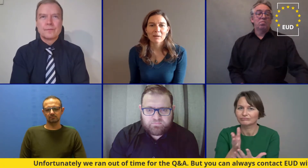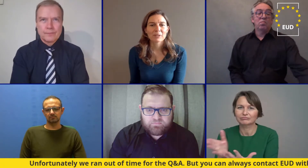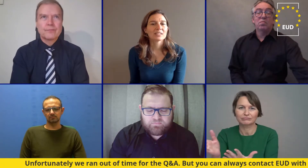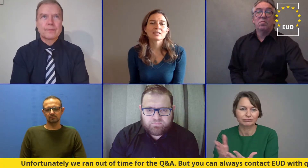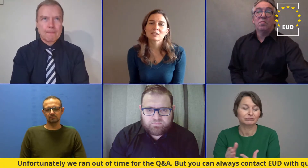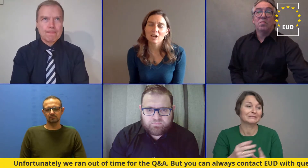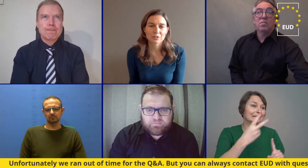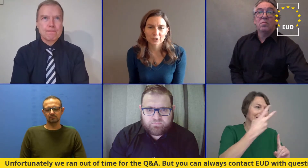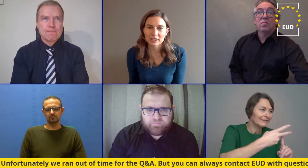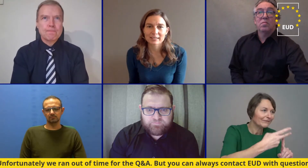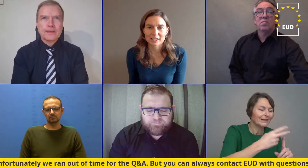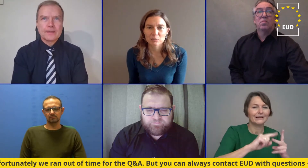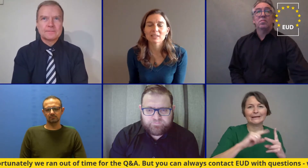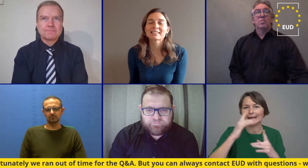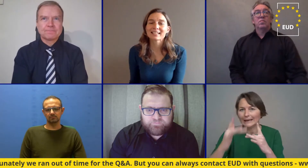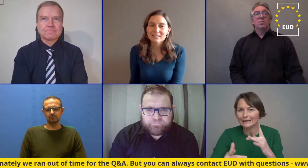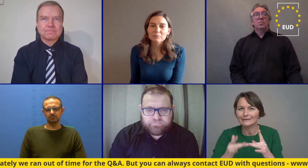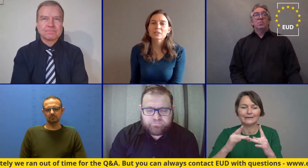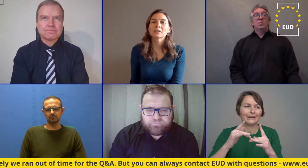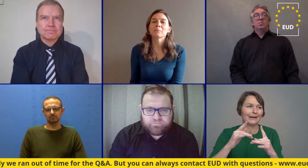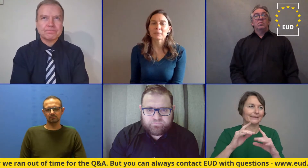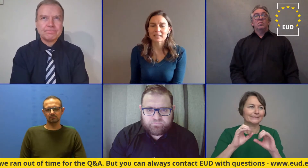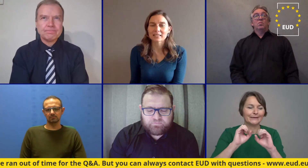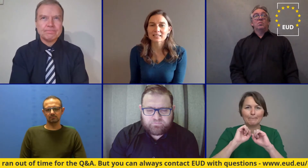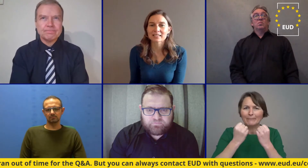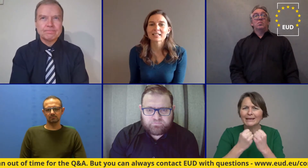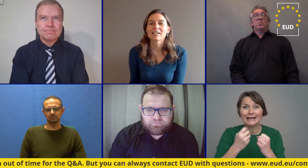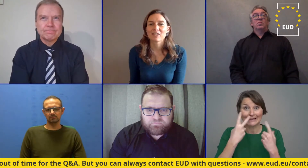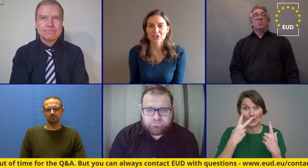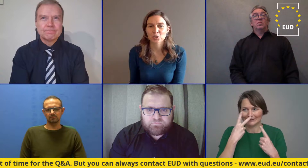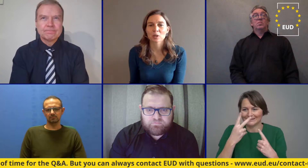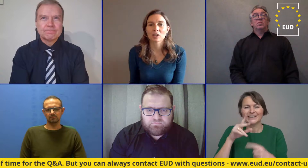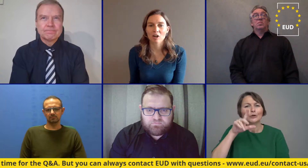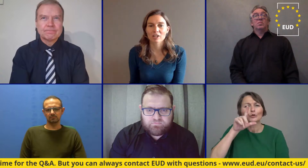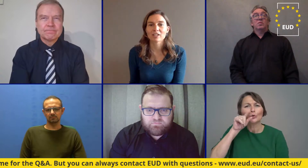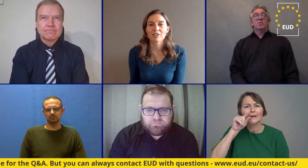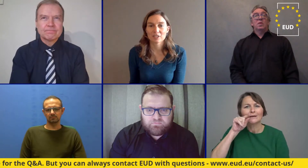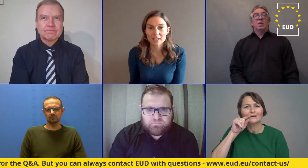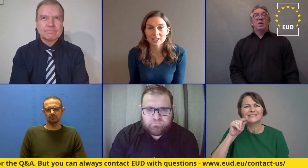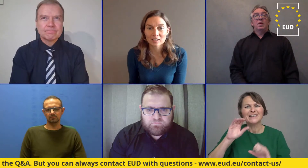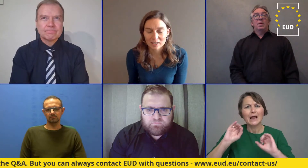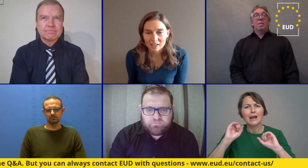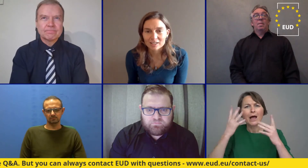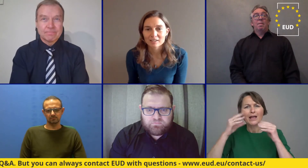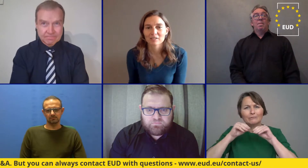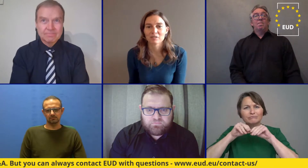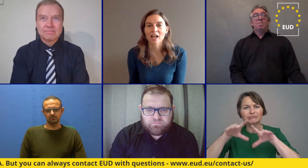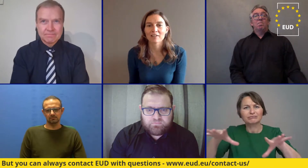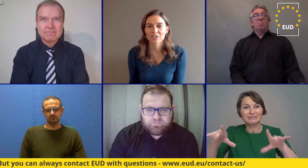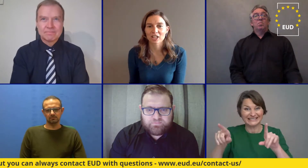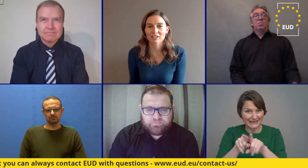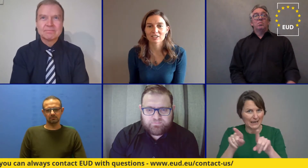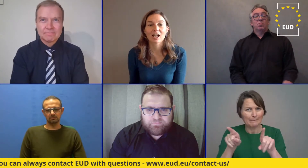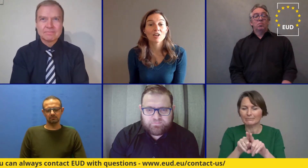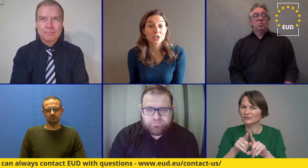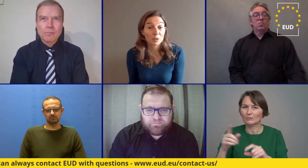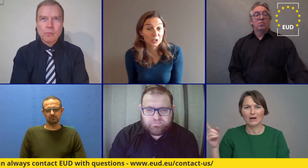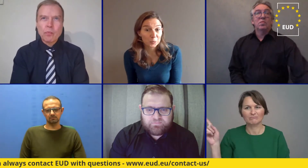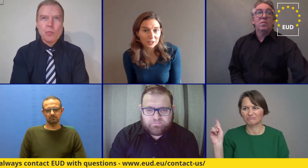But this is not fully accessible. Accessible means that you are on the live channels. Also on